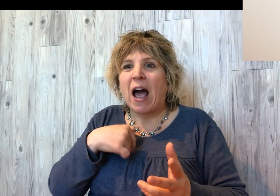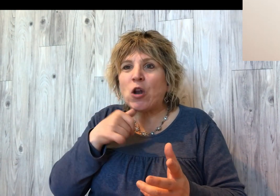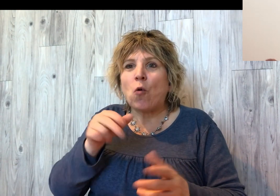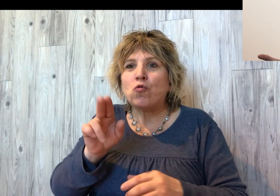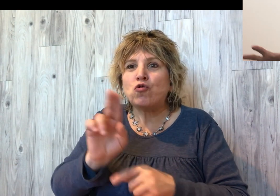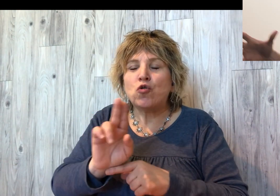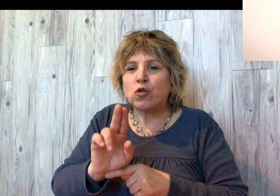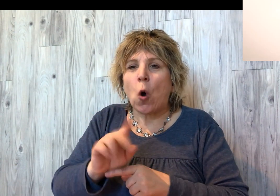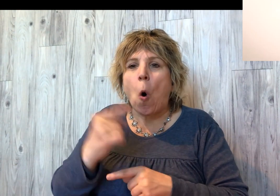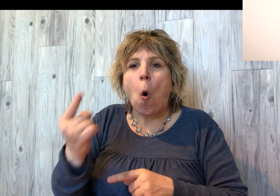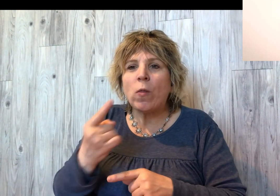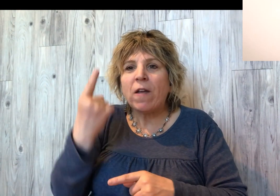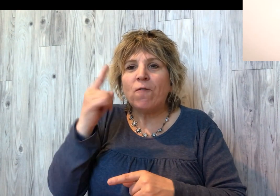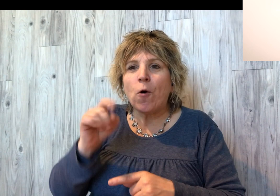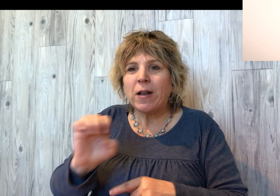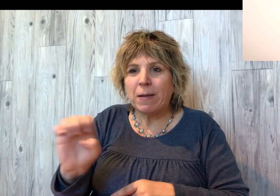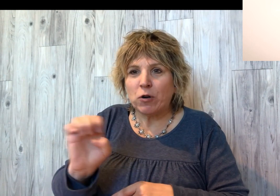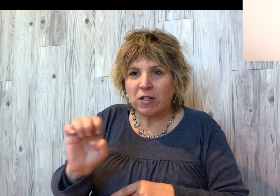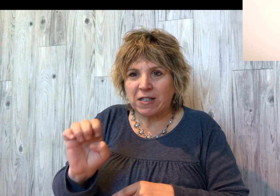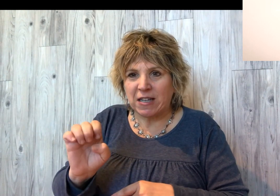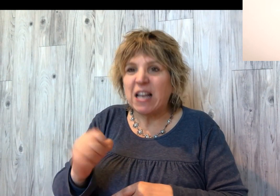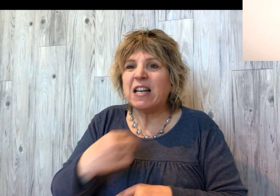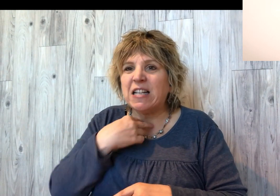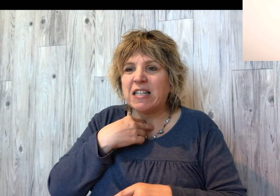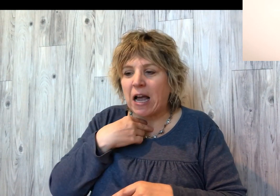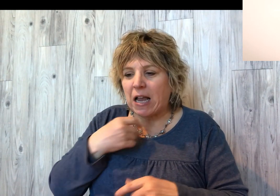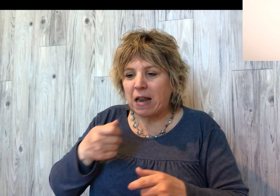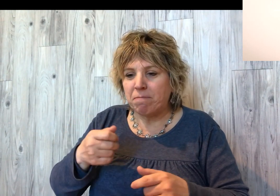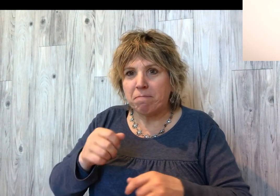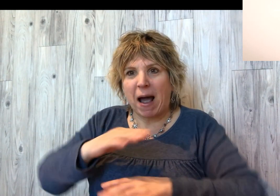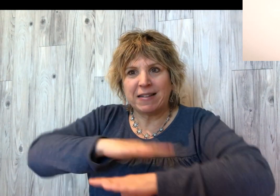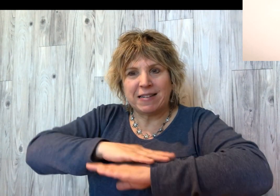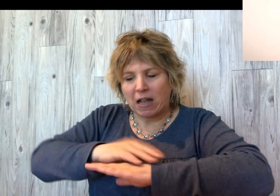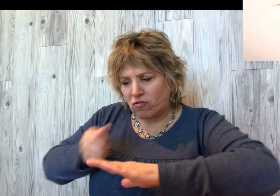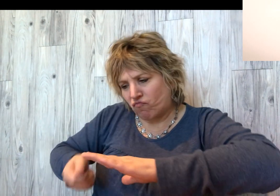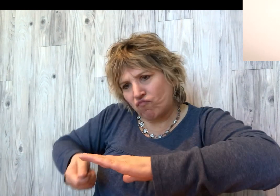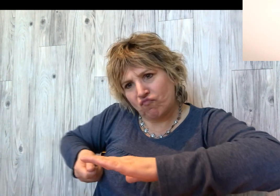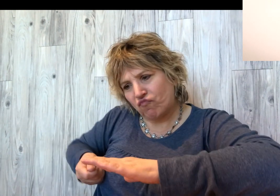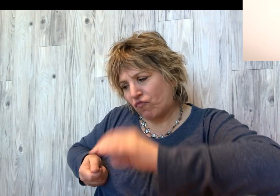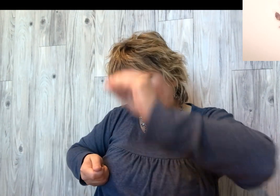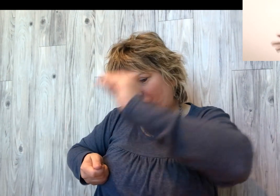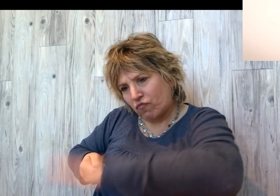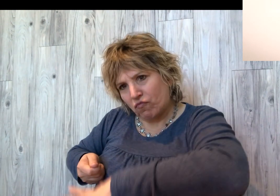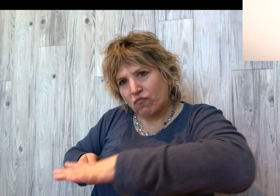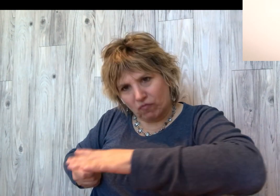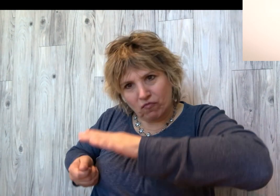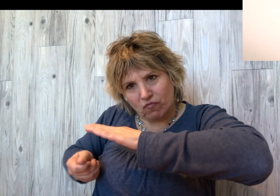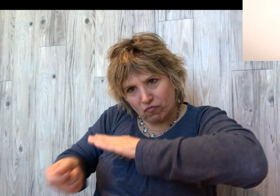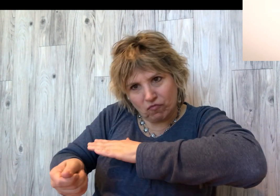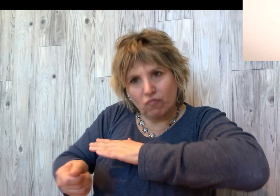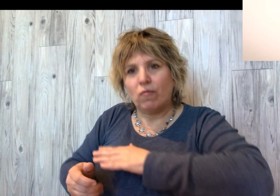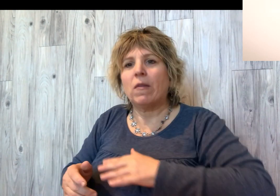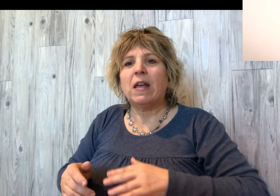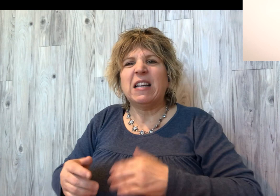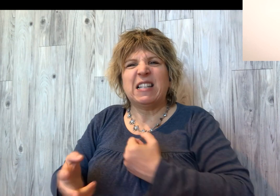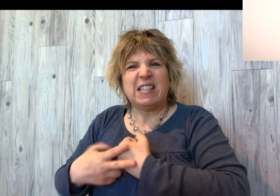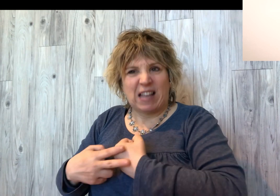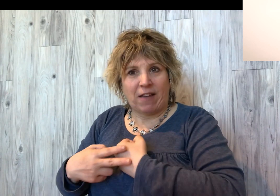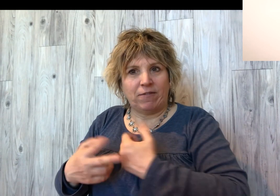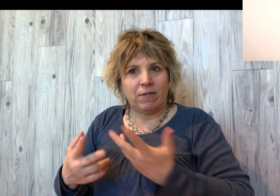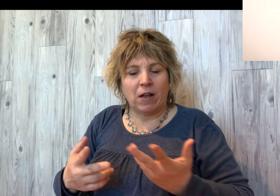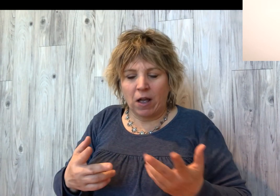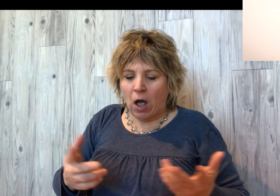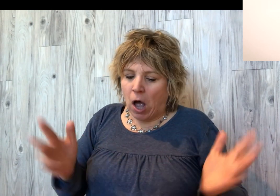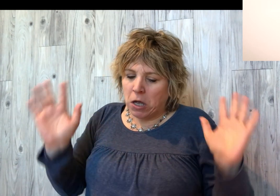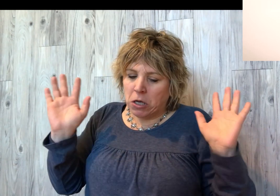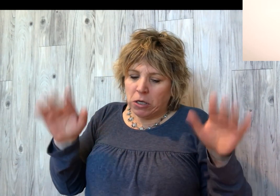for emergencies only. All right? But they call it the freedom card, unlimited freedom. Yeah, if you want to make a minimum payment and take you